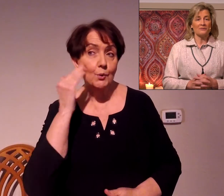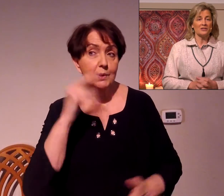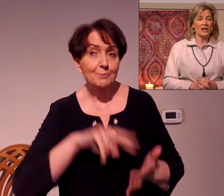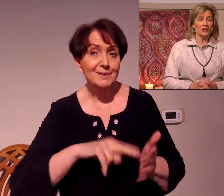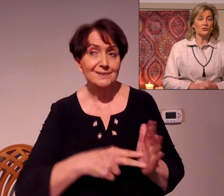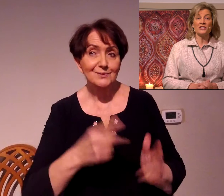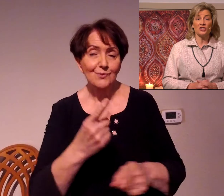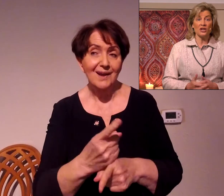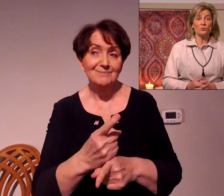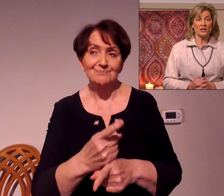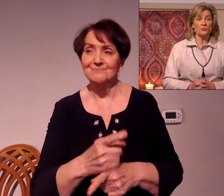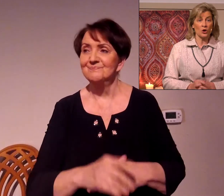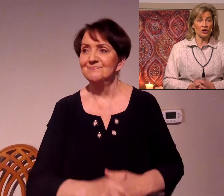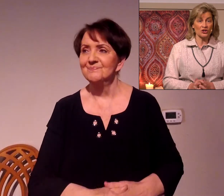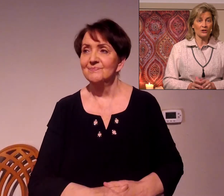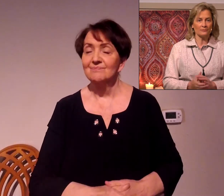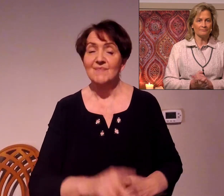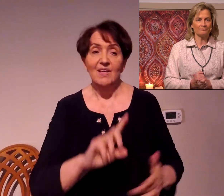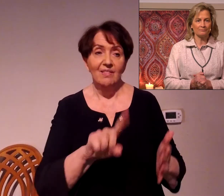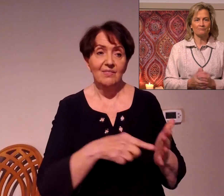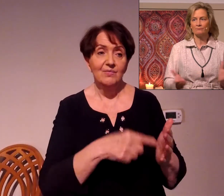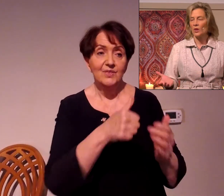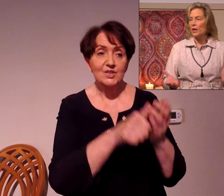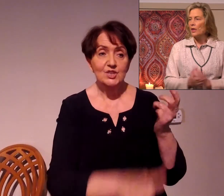guest, I have to tell her. This shit really works.